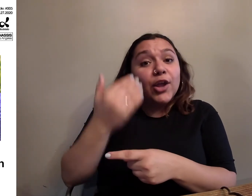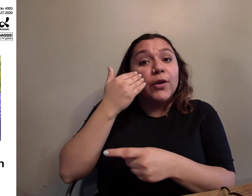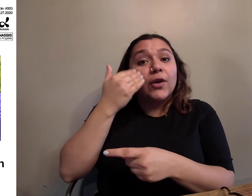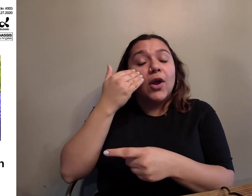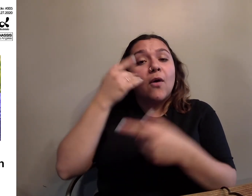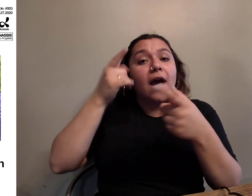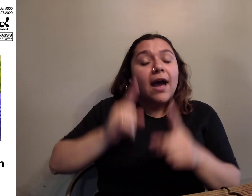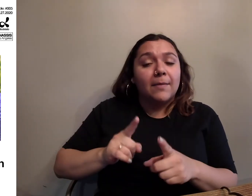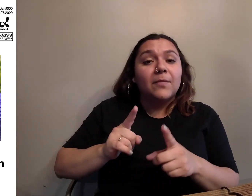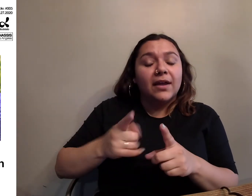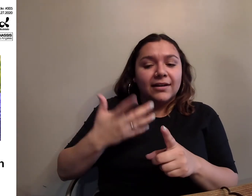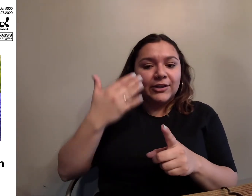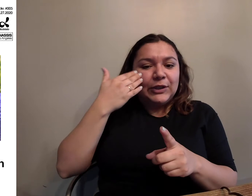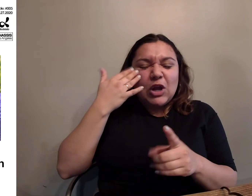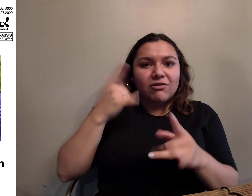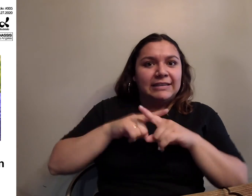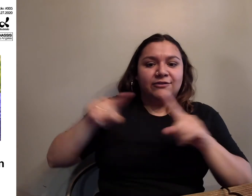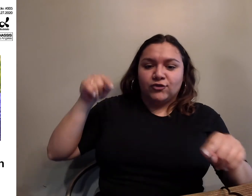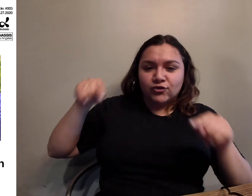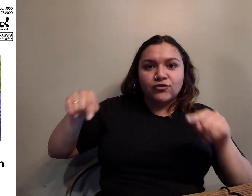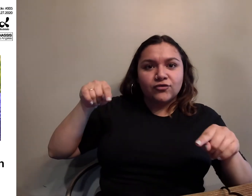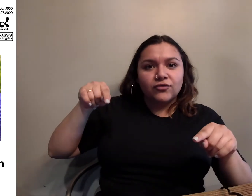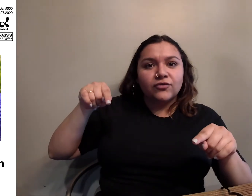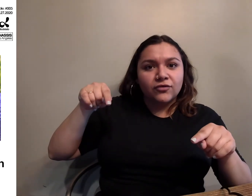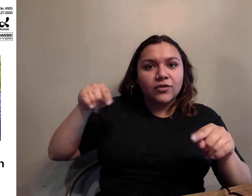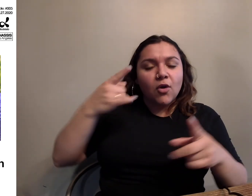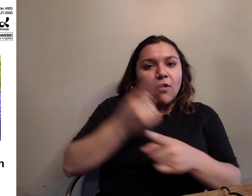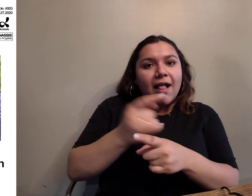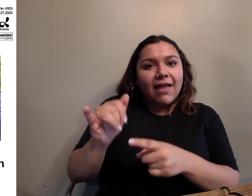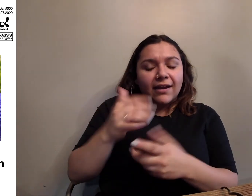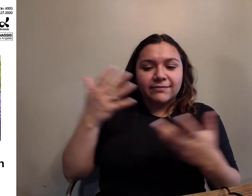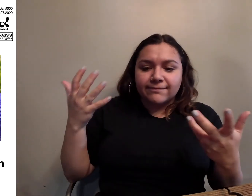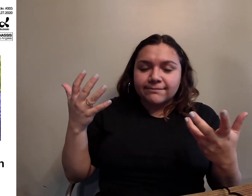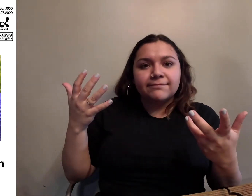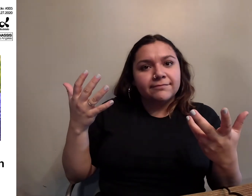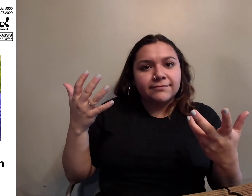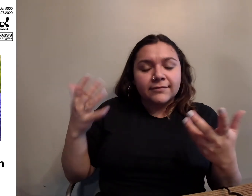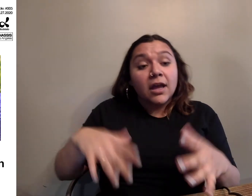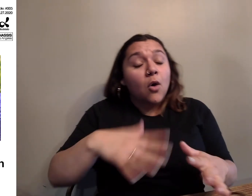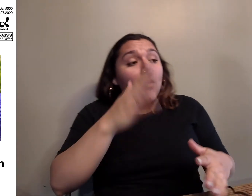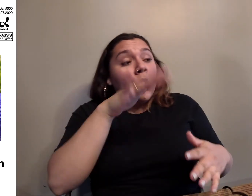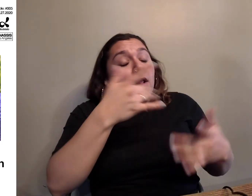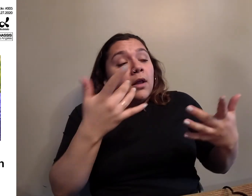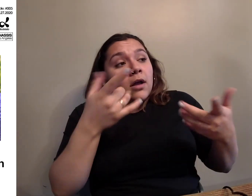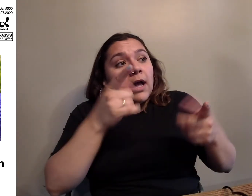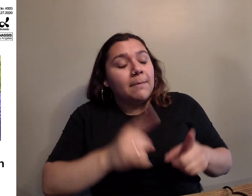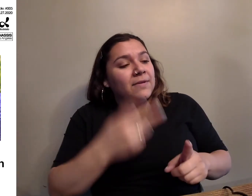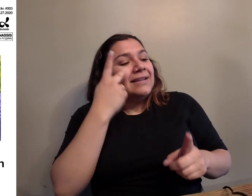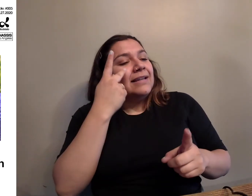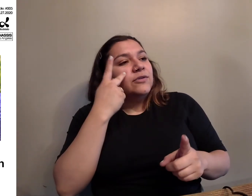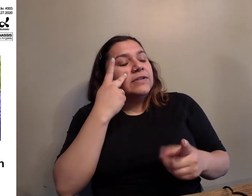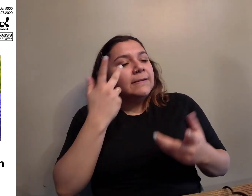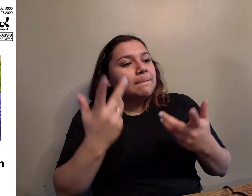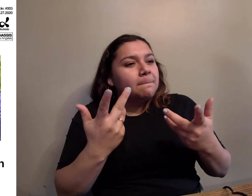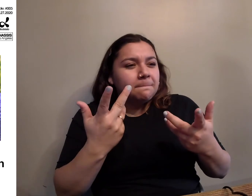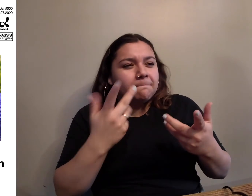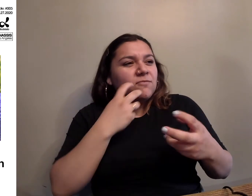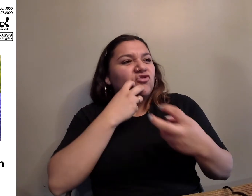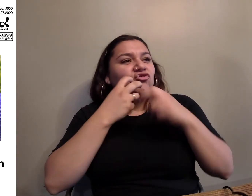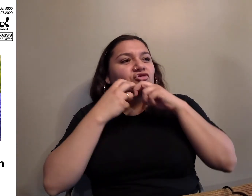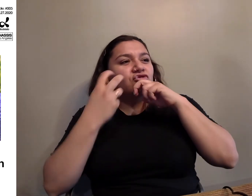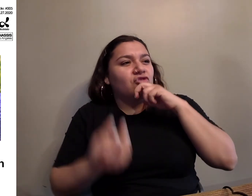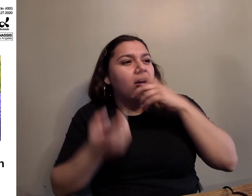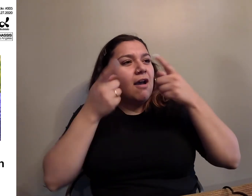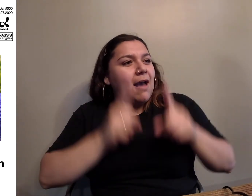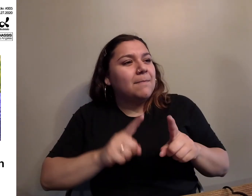Just a slight distinction was there were. We're seeing the shock